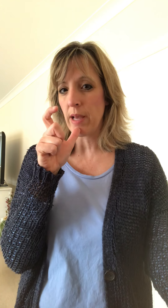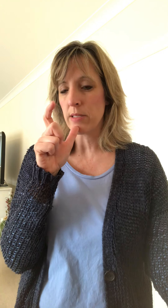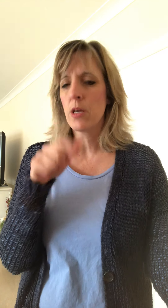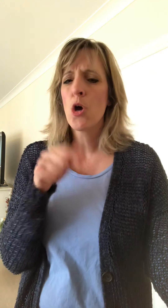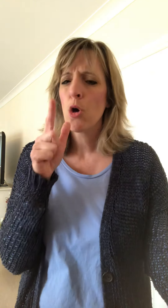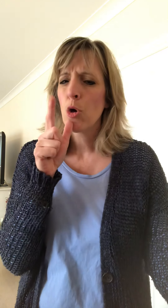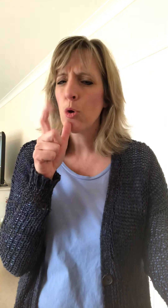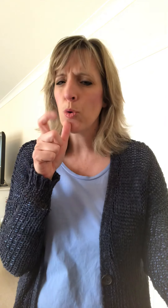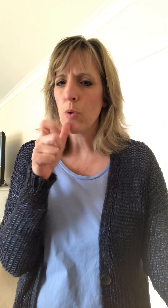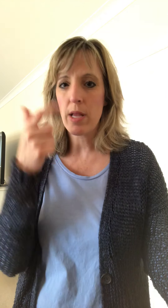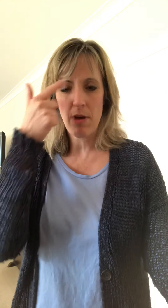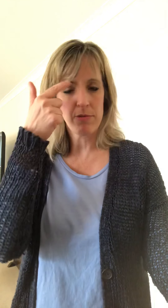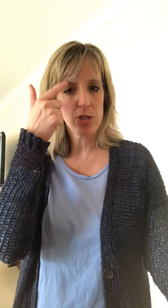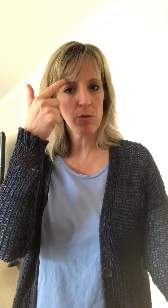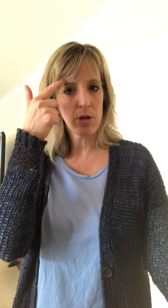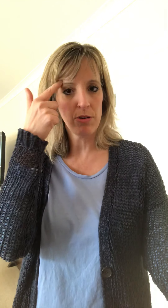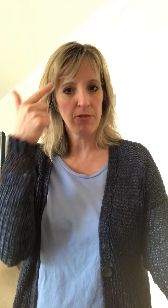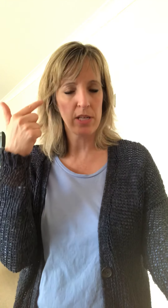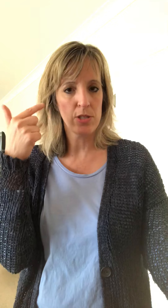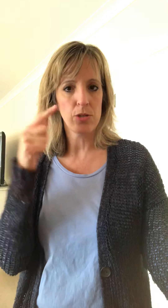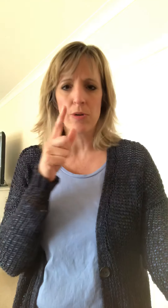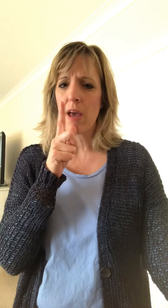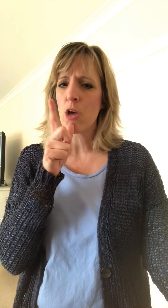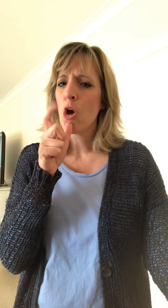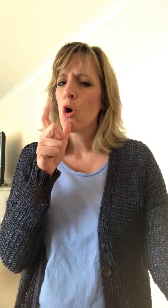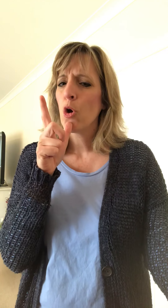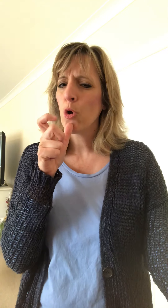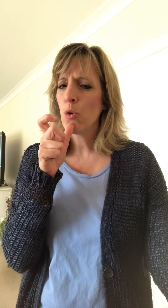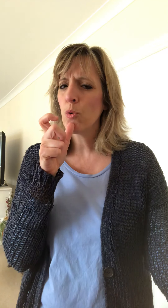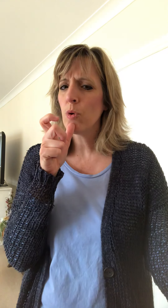twice. Who, and you have to show it on your face too, okay? Who